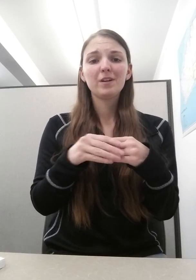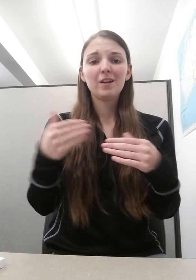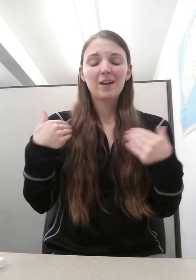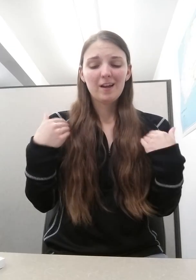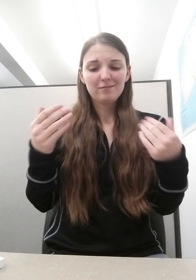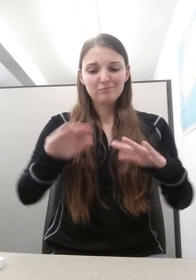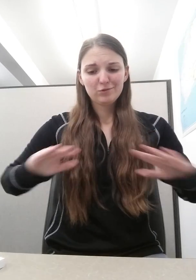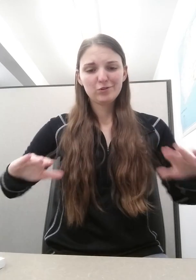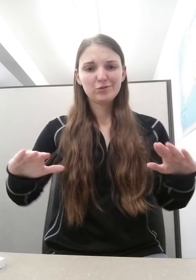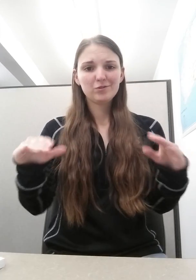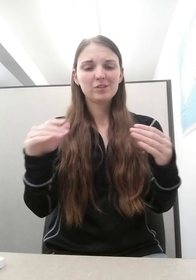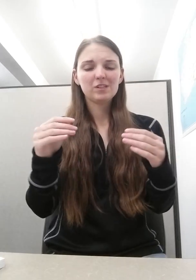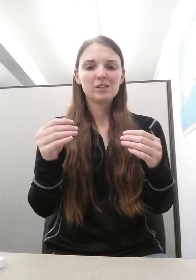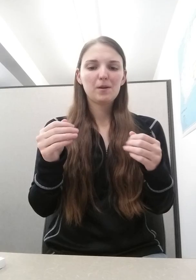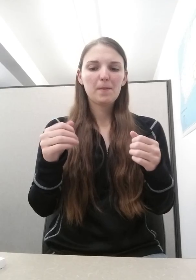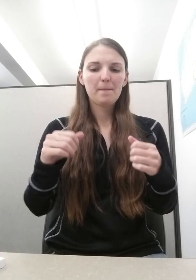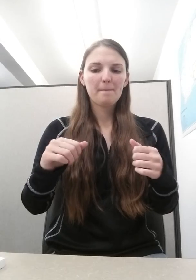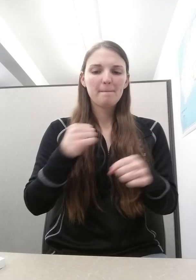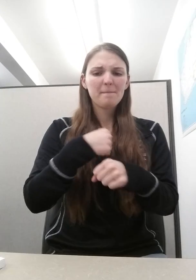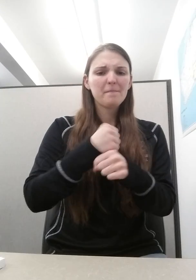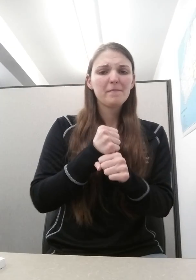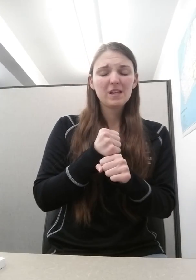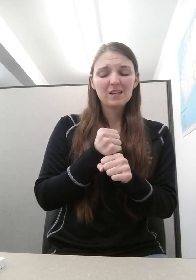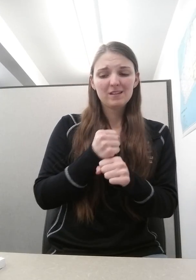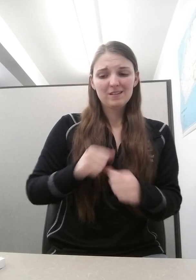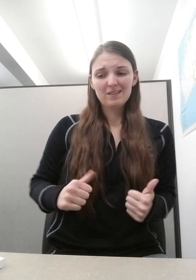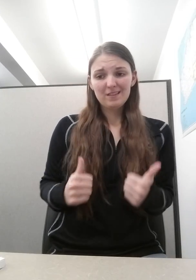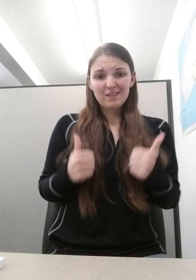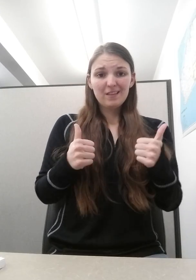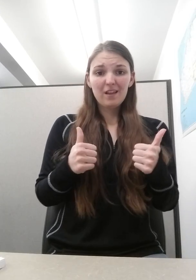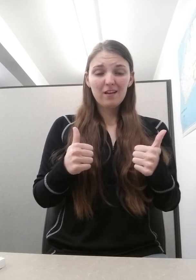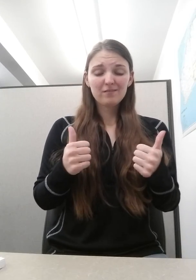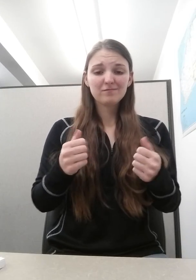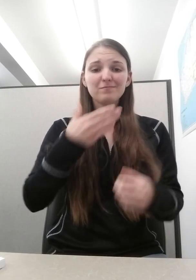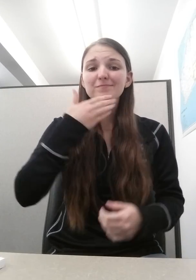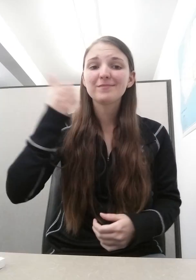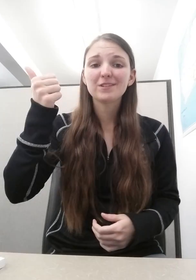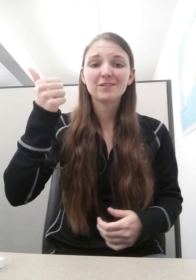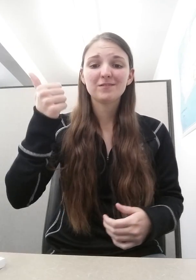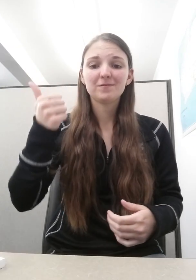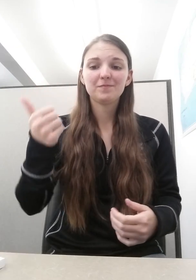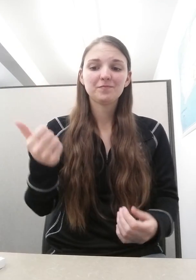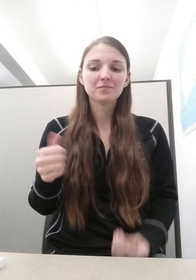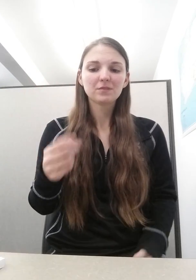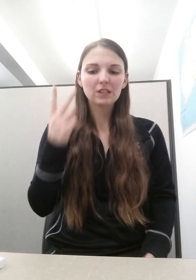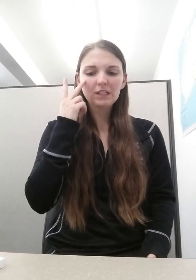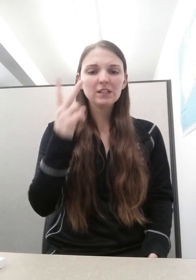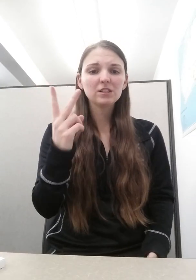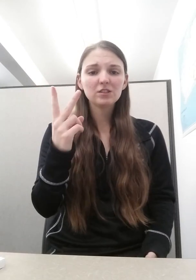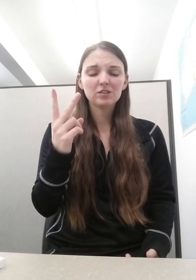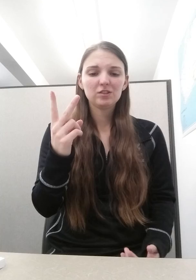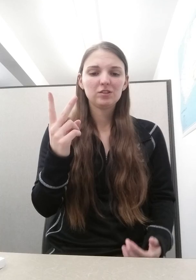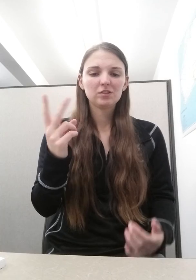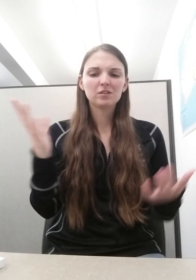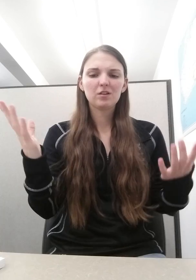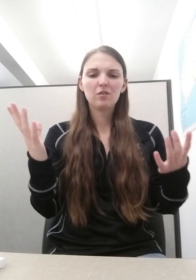what people need that I can supply? And what they needed was gloves. Now, in modern times, that would be